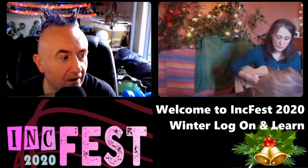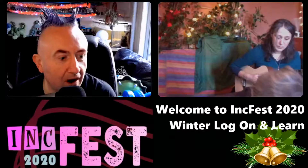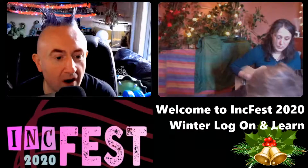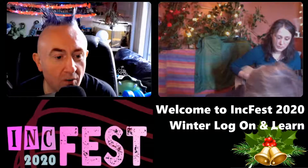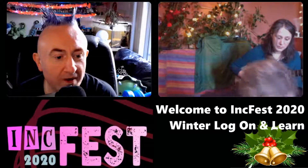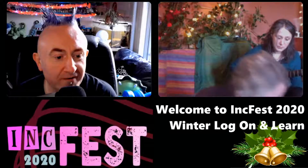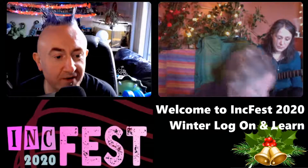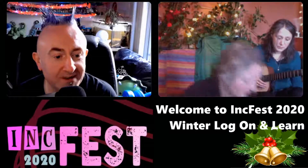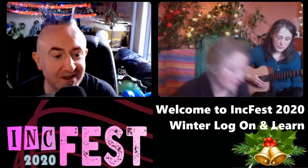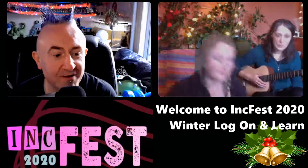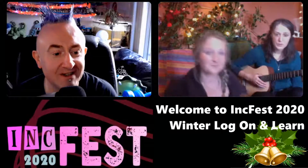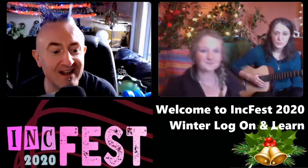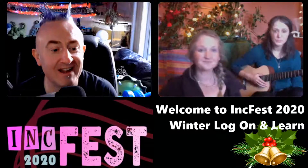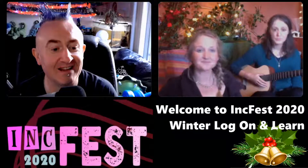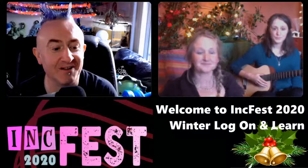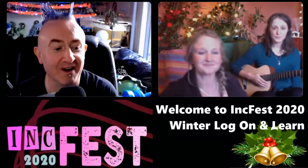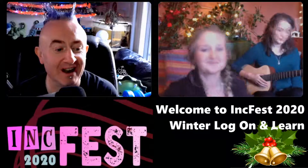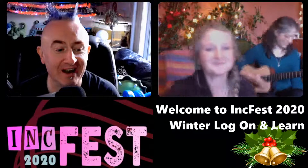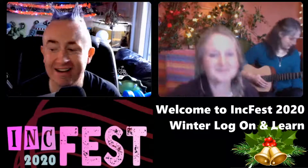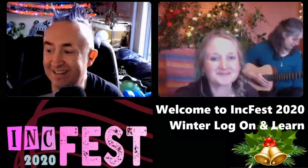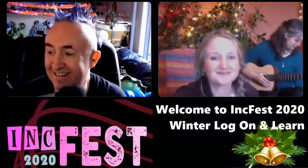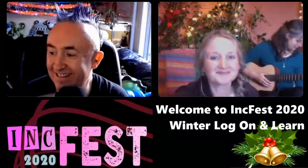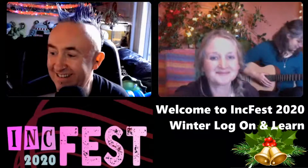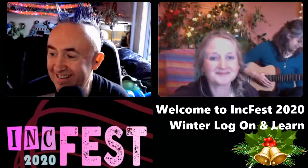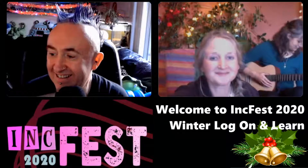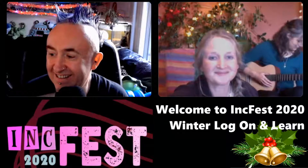Oh, wonderful. It was so good to hear that song again.